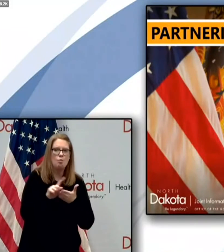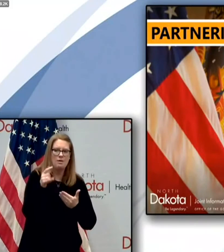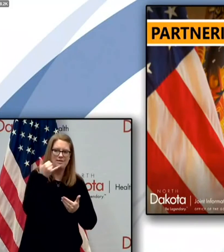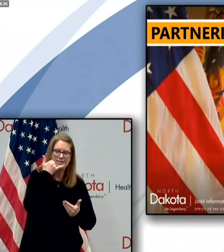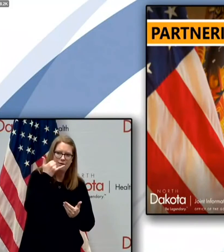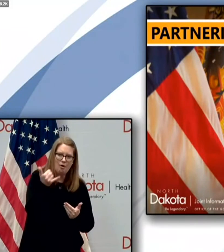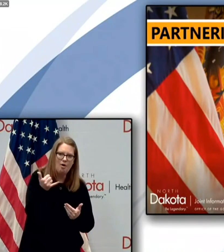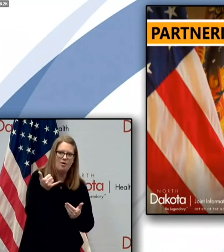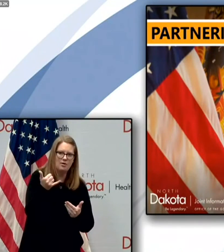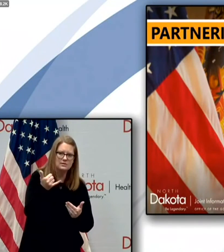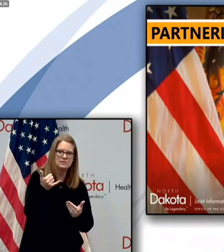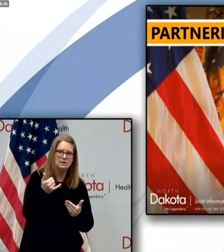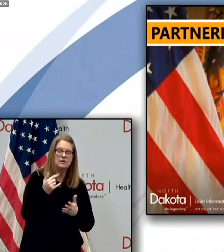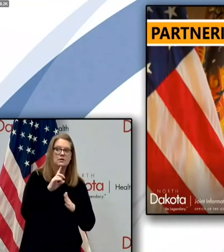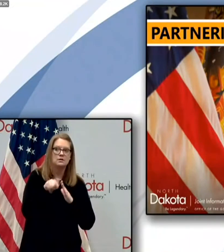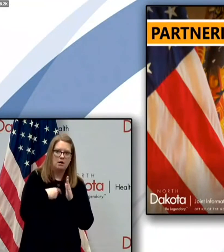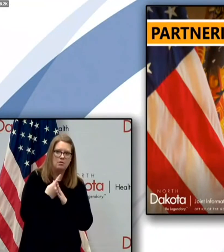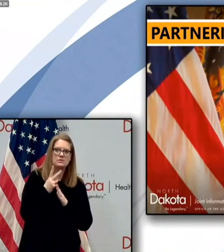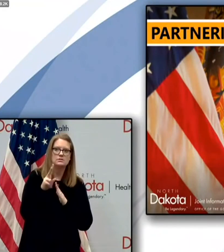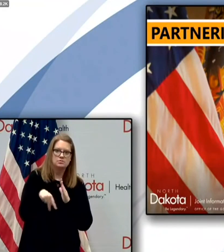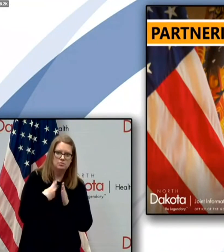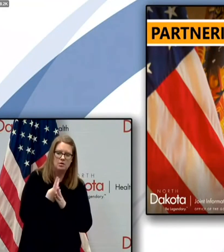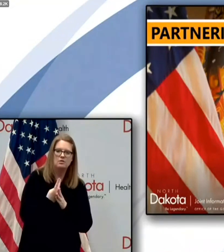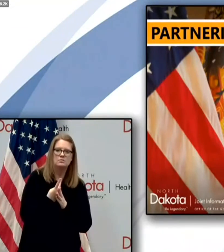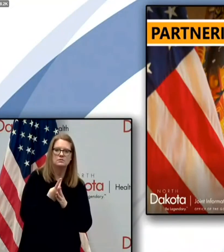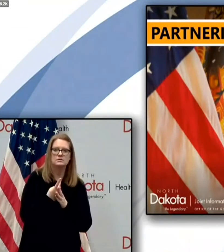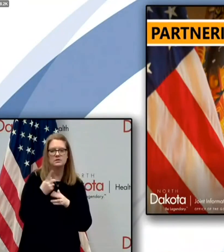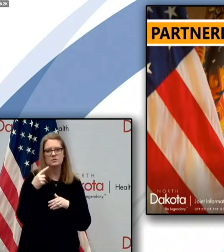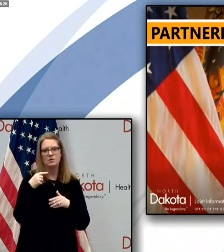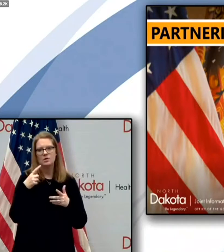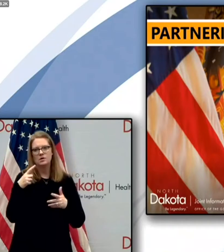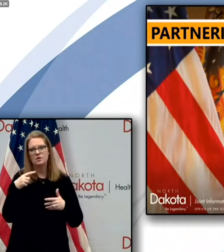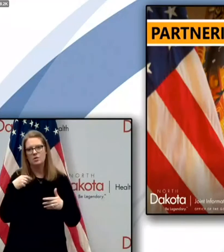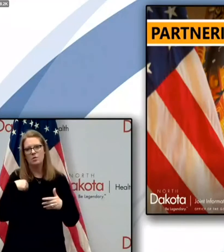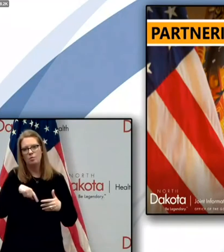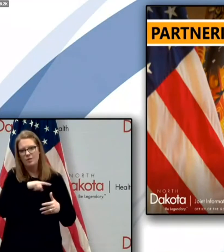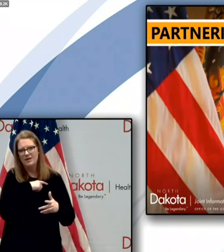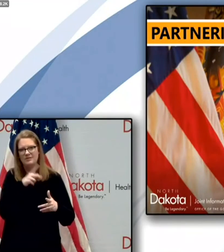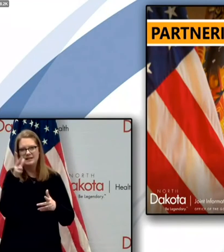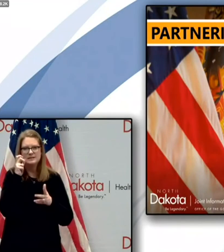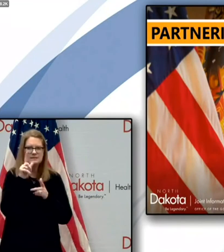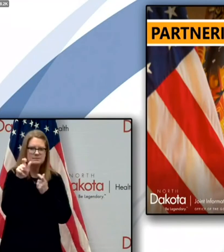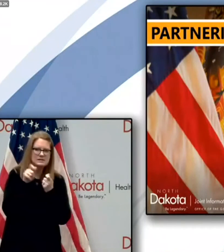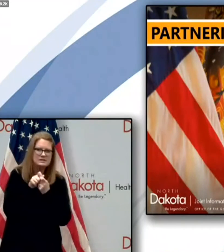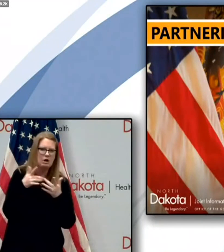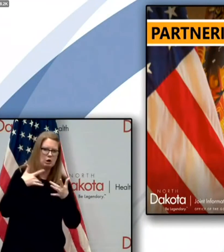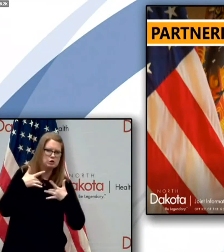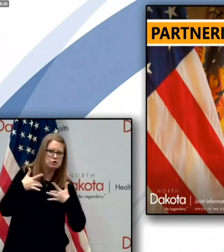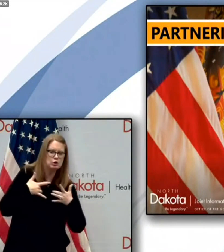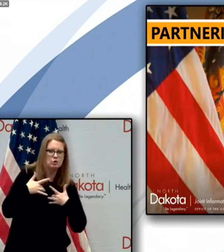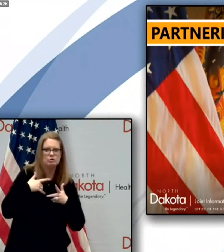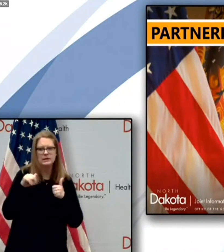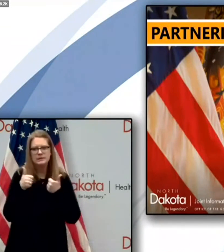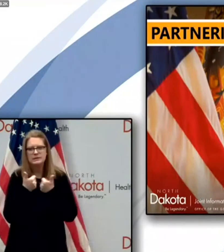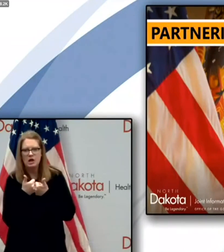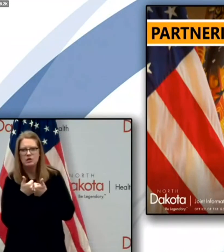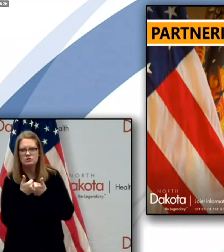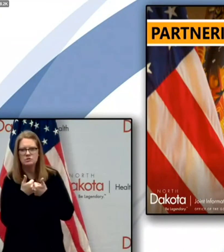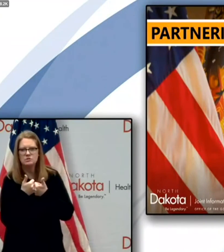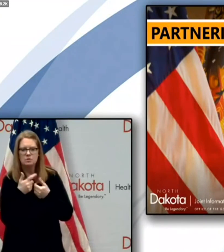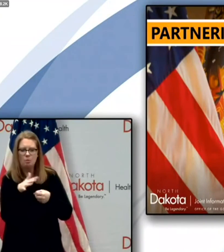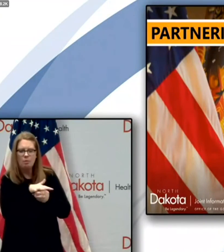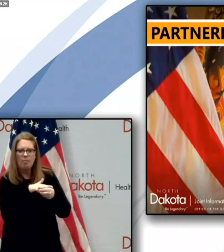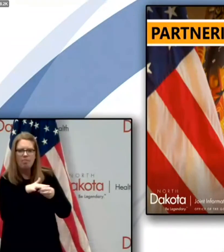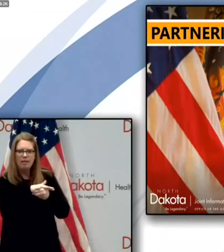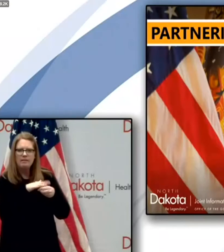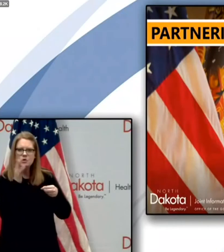have gone for hours. Some nights as we've listened to specific concerns and challenges within the